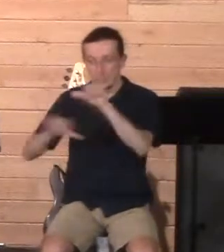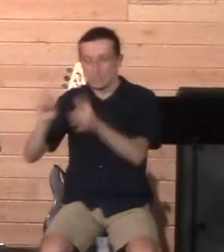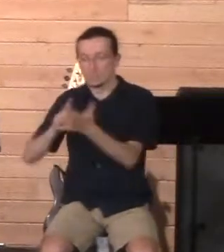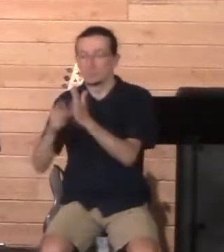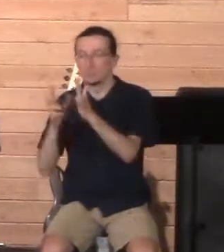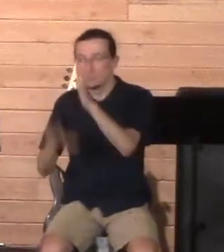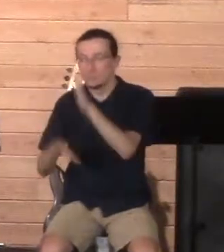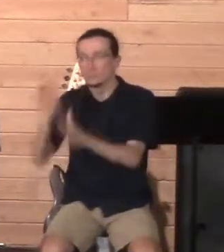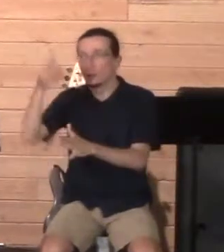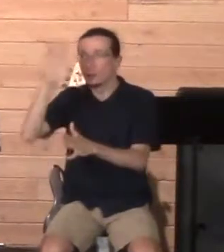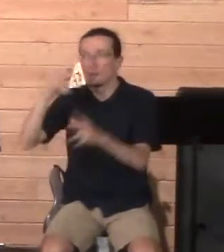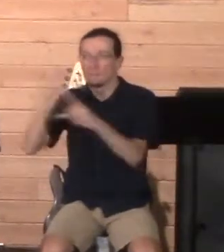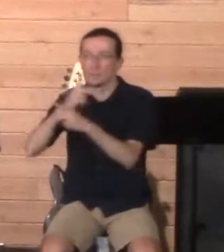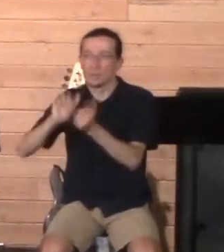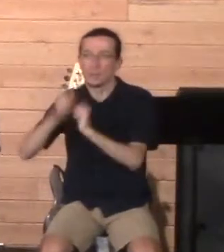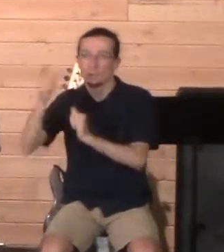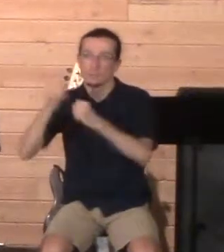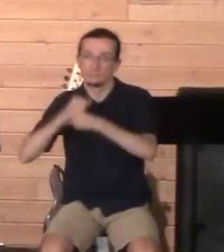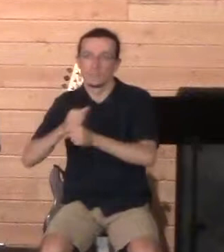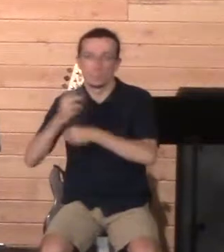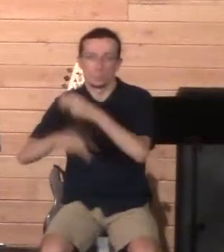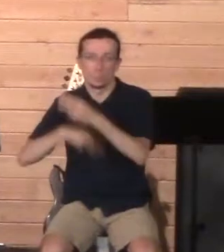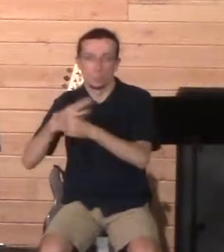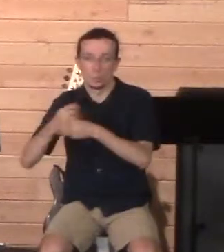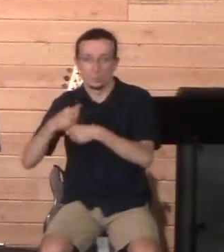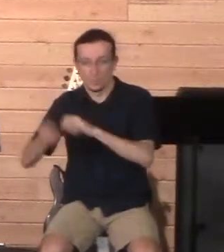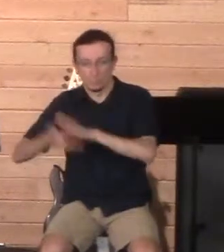he has created this world.